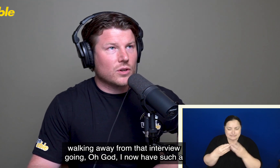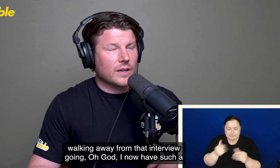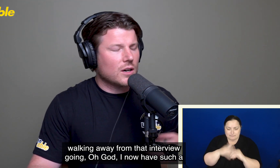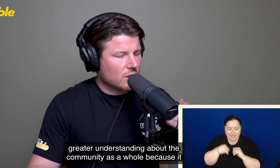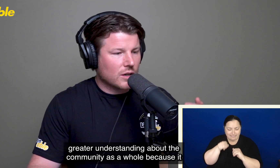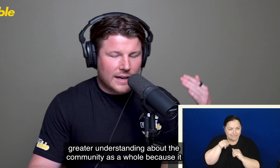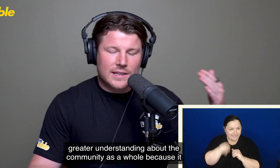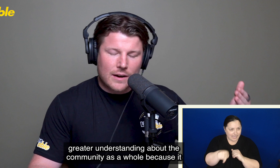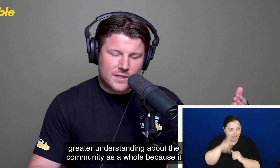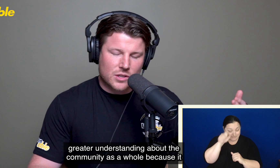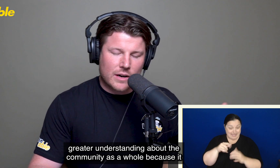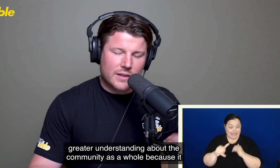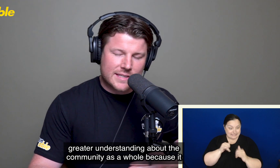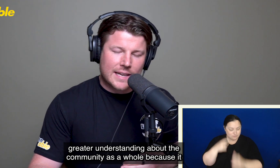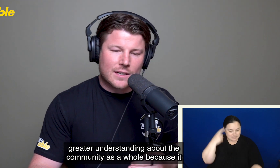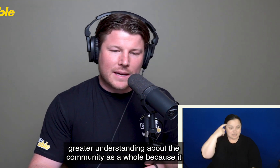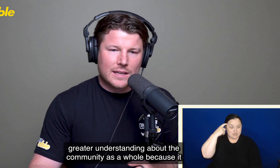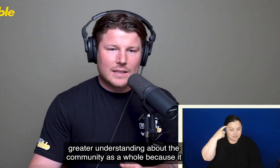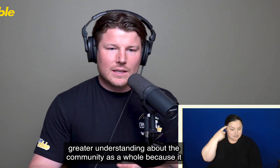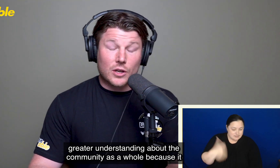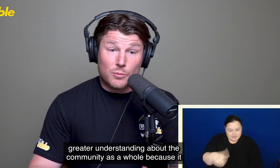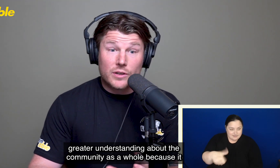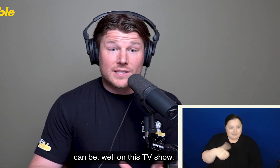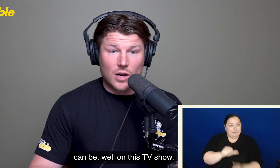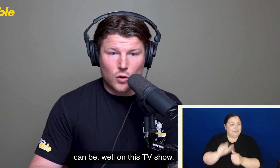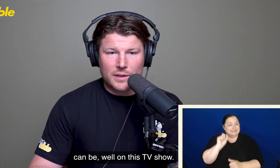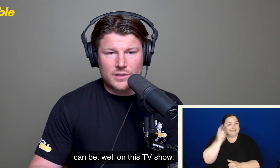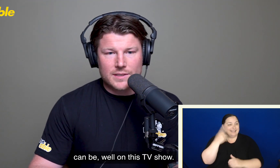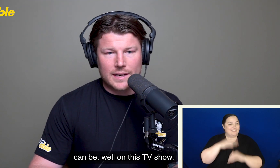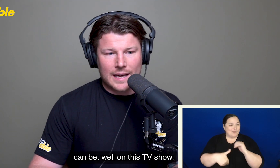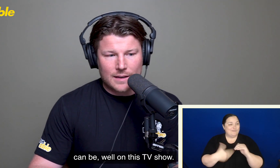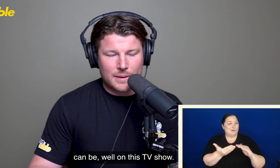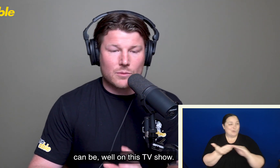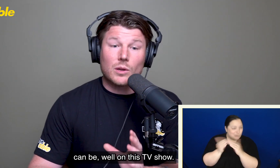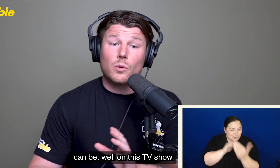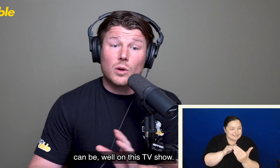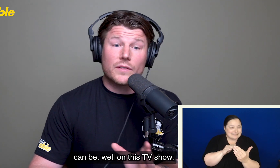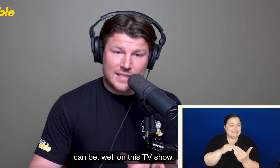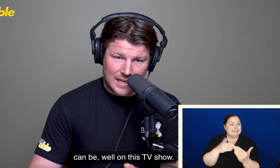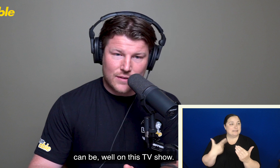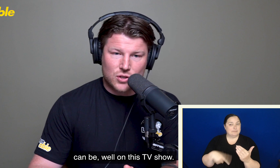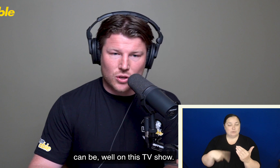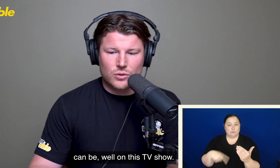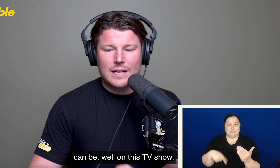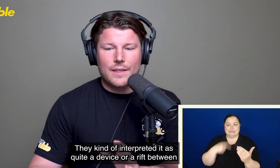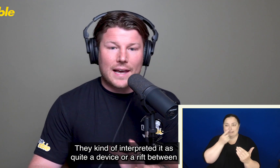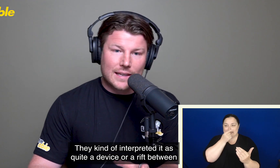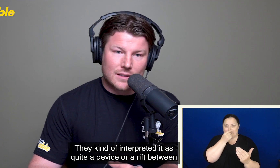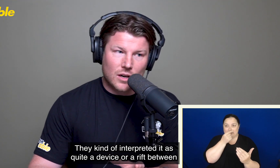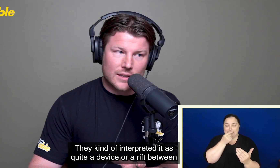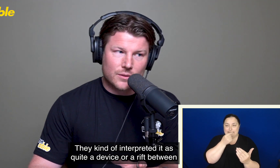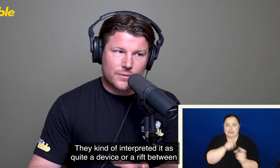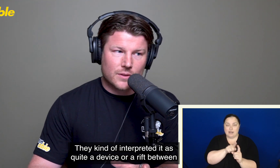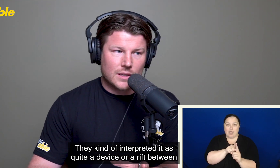interview going, "Oh God, I now have such a greater understanding about the community as a whole," because it can be well on this TV show